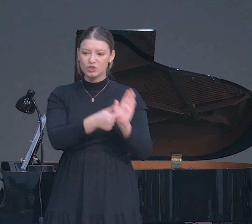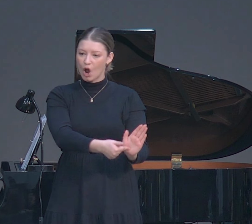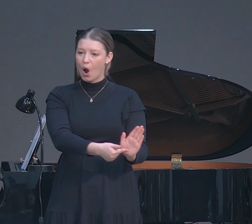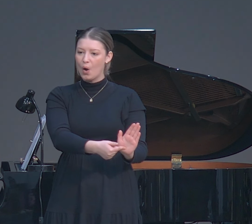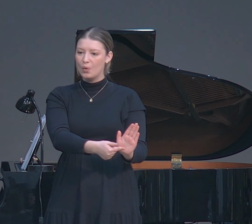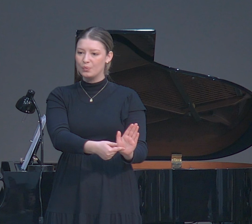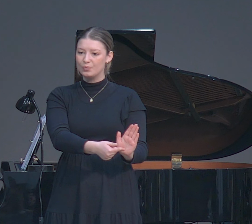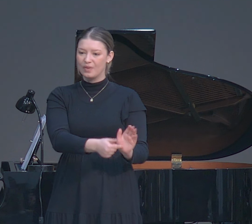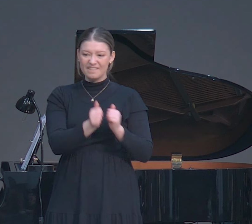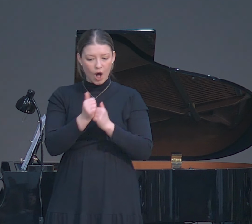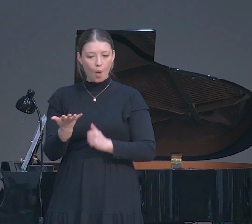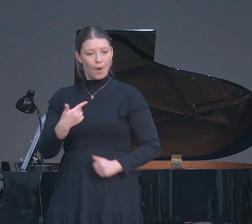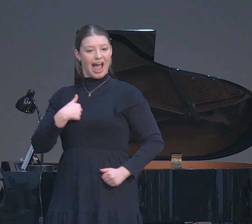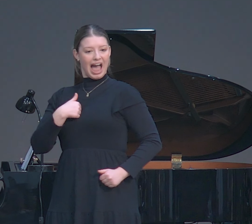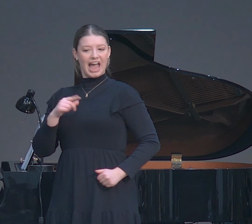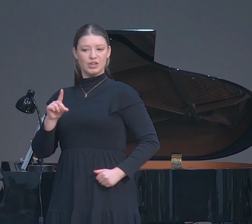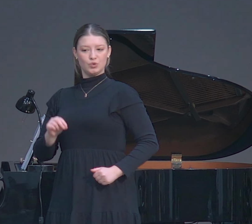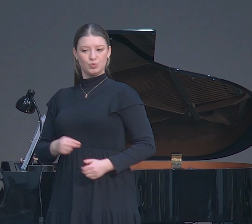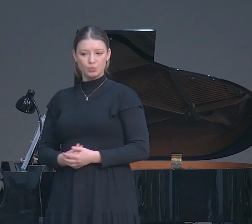first.